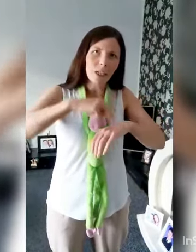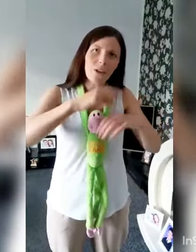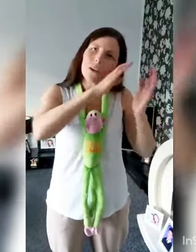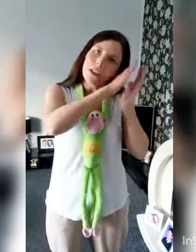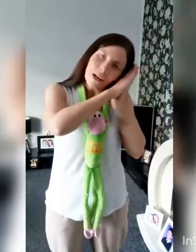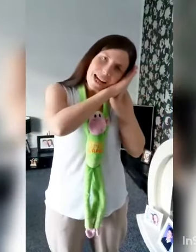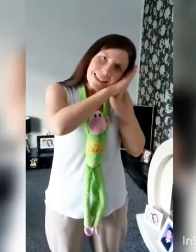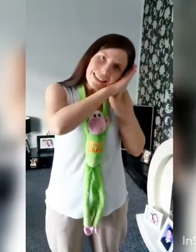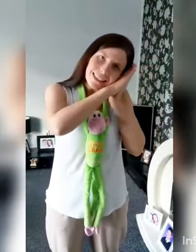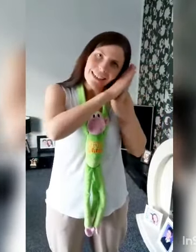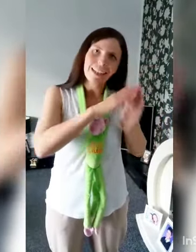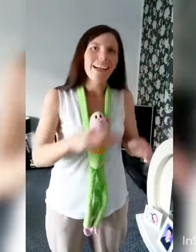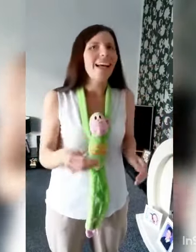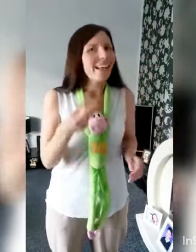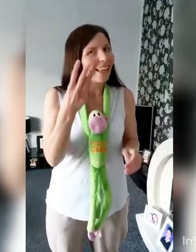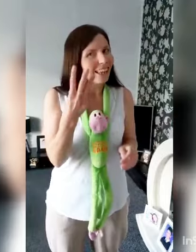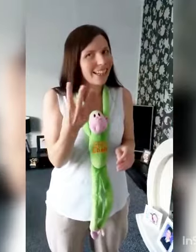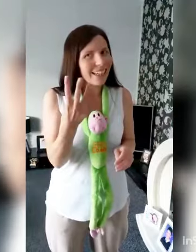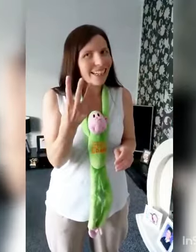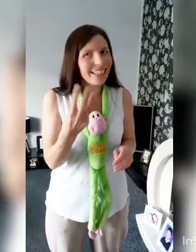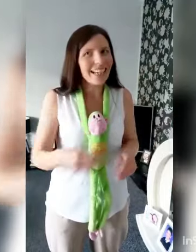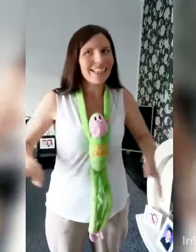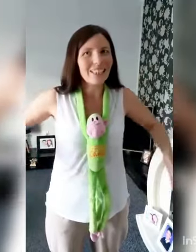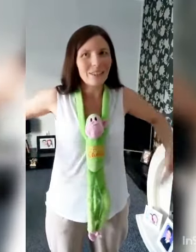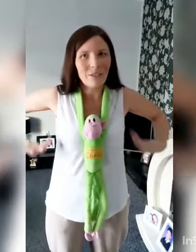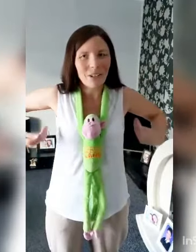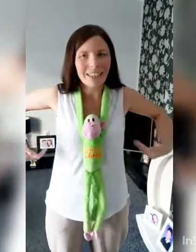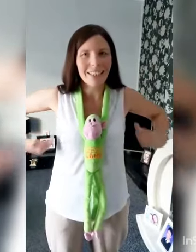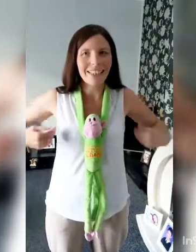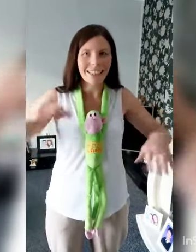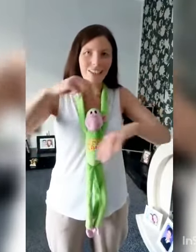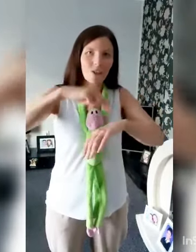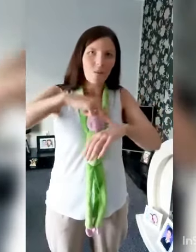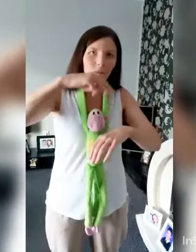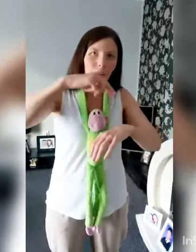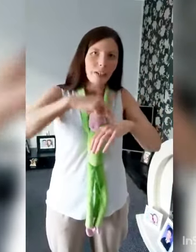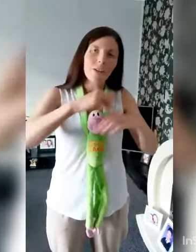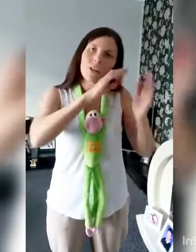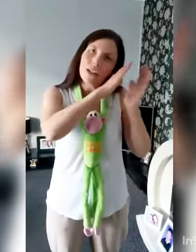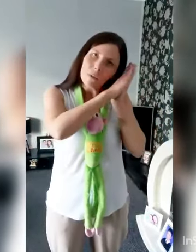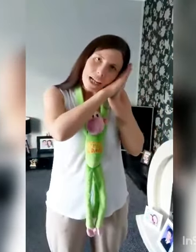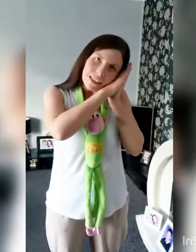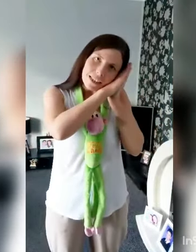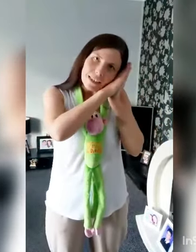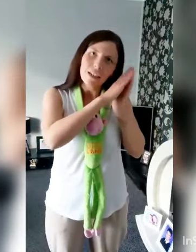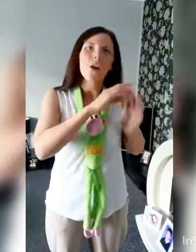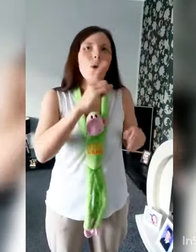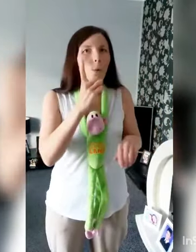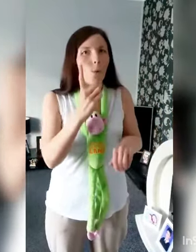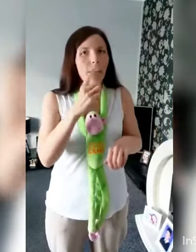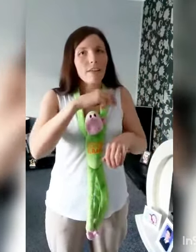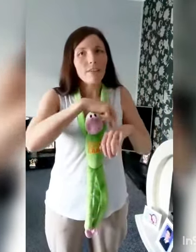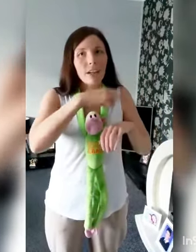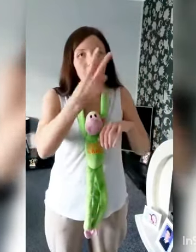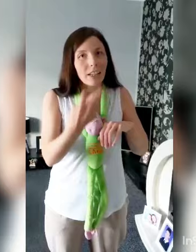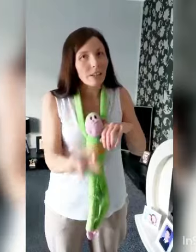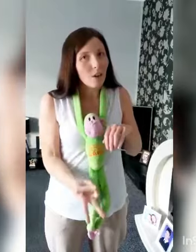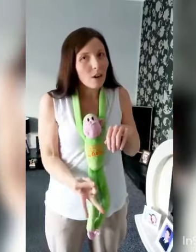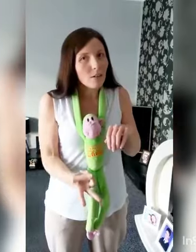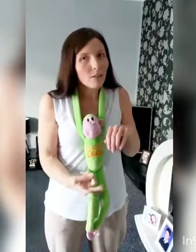on the bed. Three little monkeys jumping on a bed. One fell off